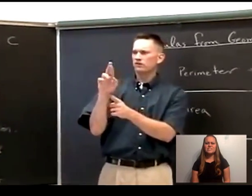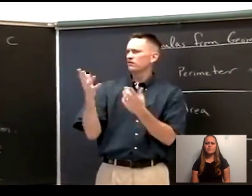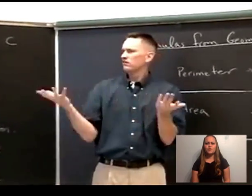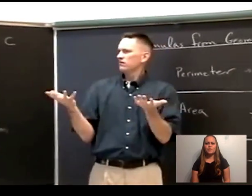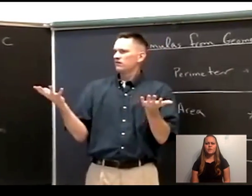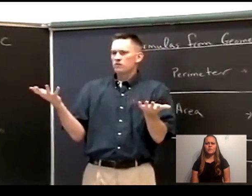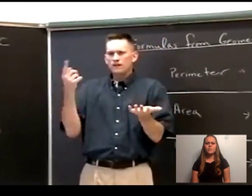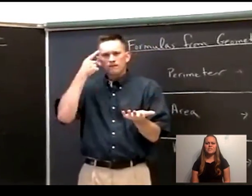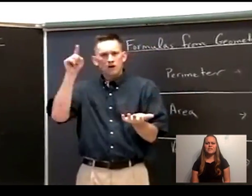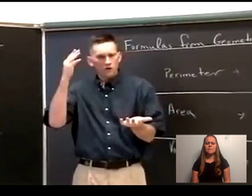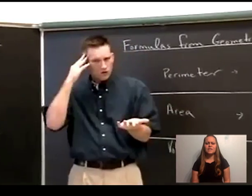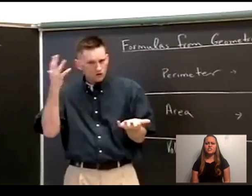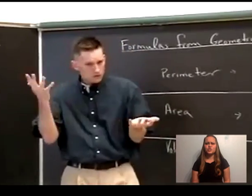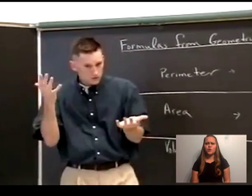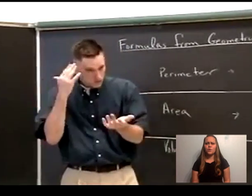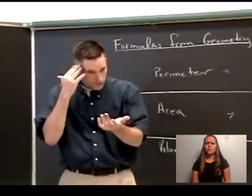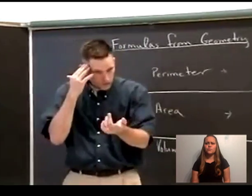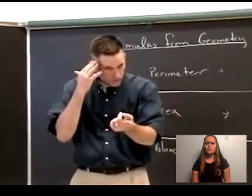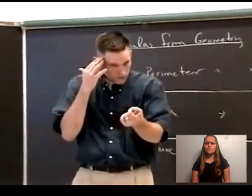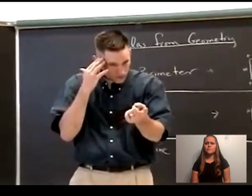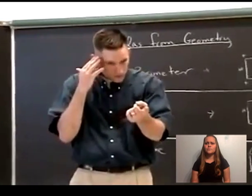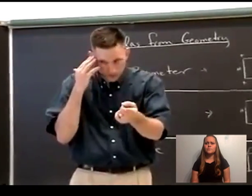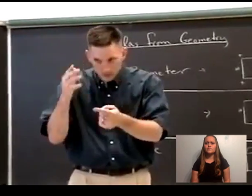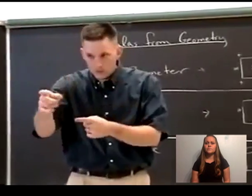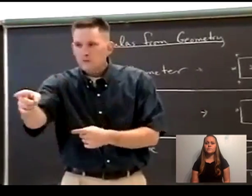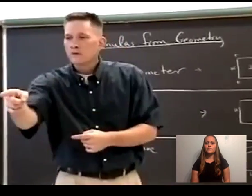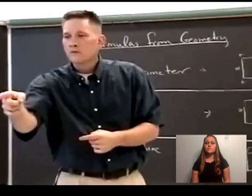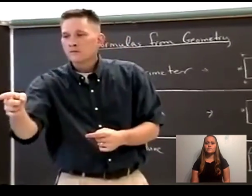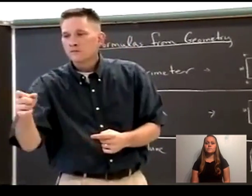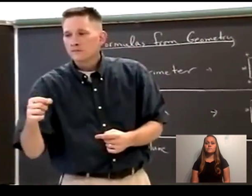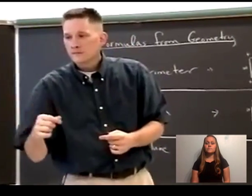What is the perimeter? What does that mean? Do you know?